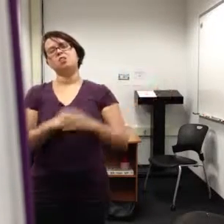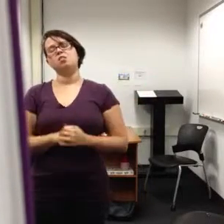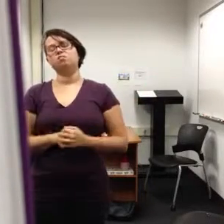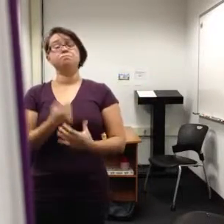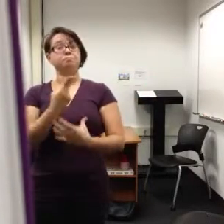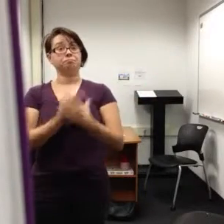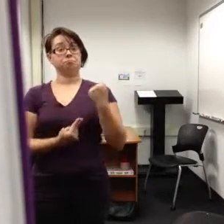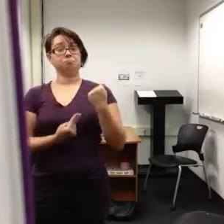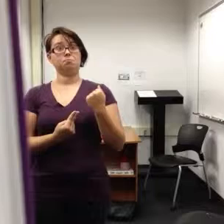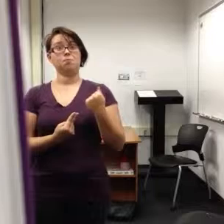count as Founding Fathers.